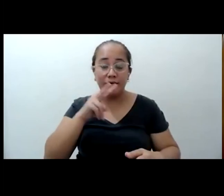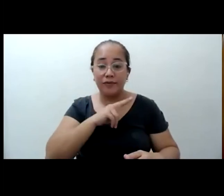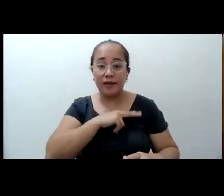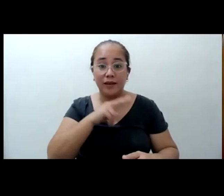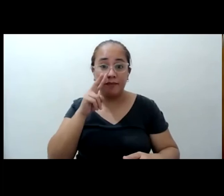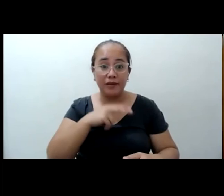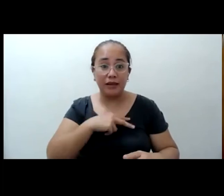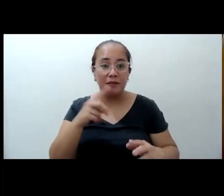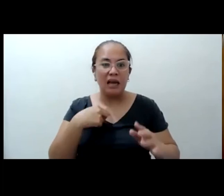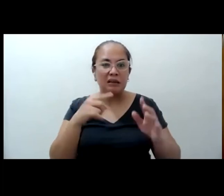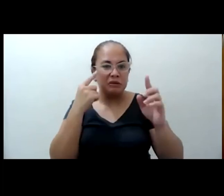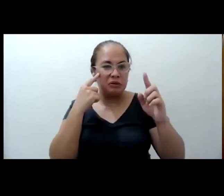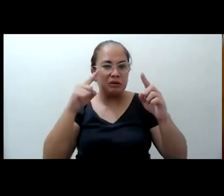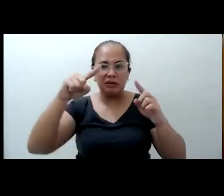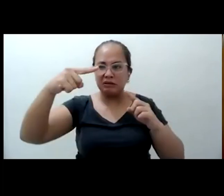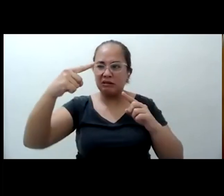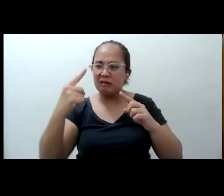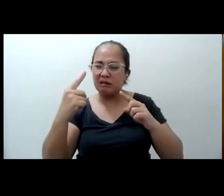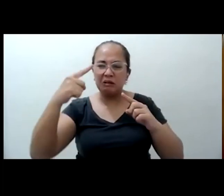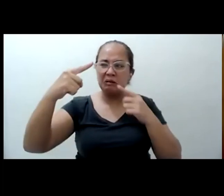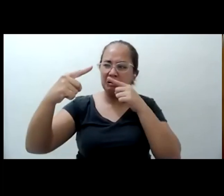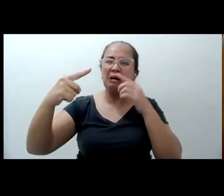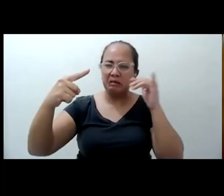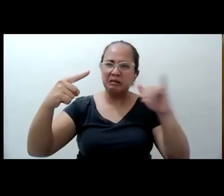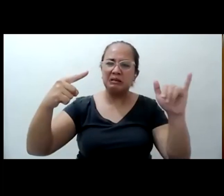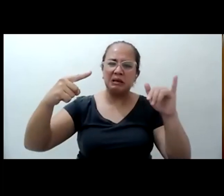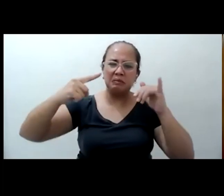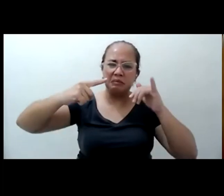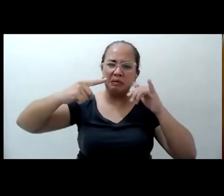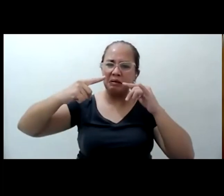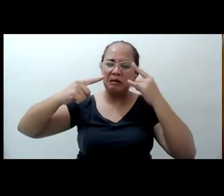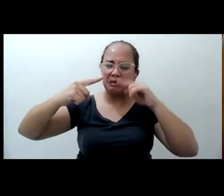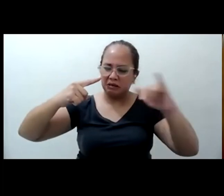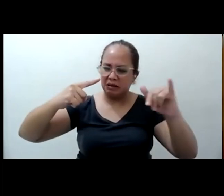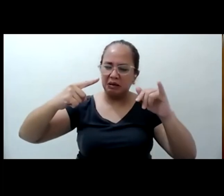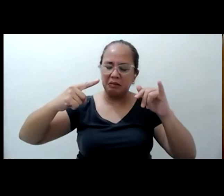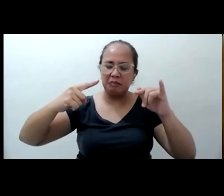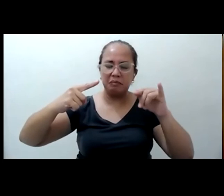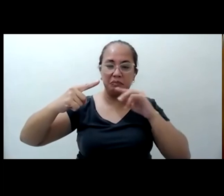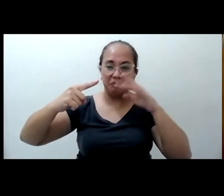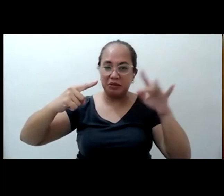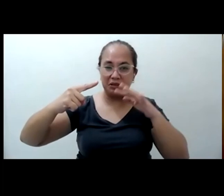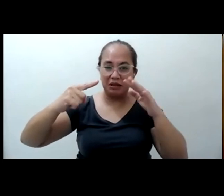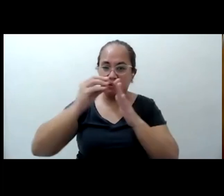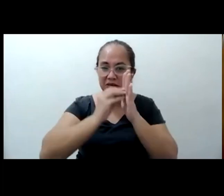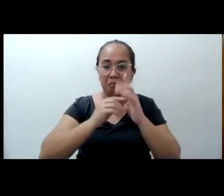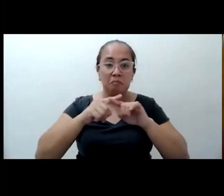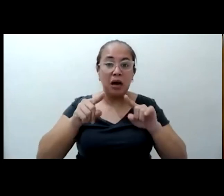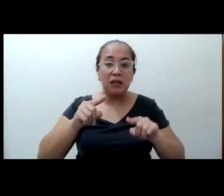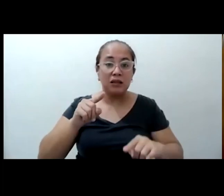hand shape, and it has to do with the position of the elbow. But in Cambodia, people thought they were different hand